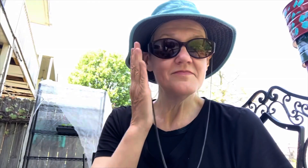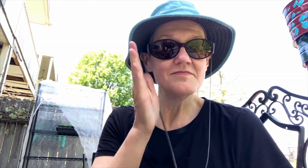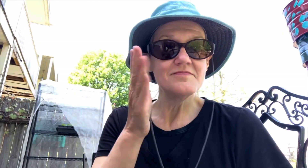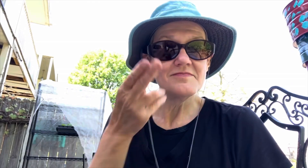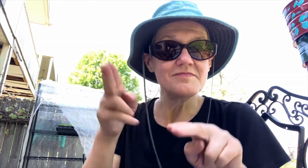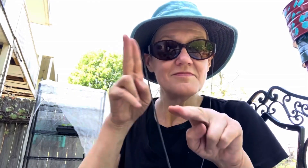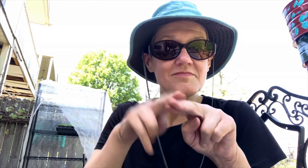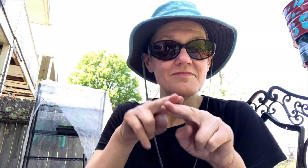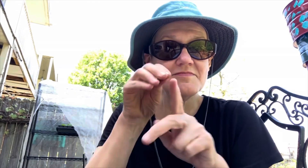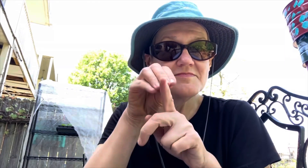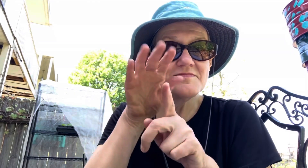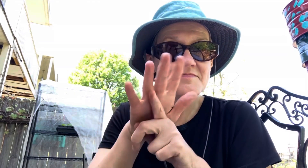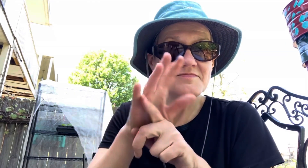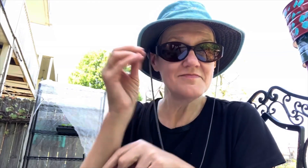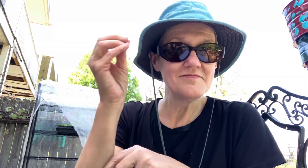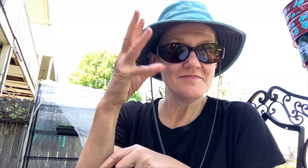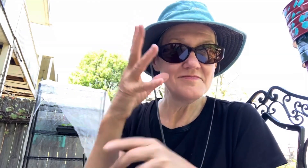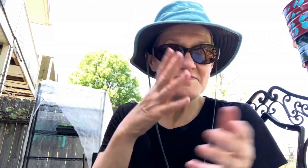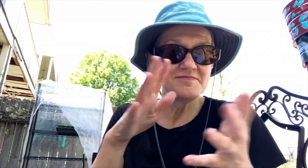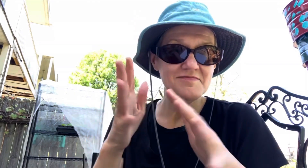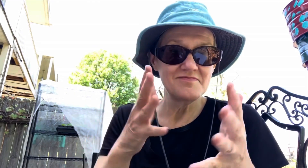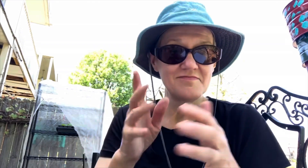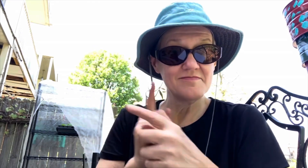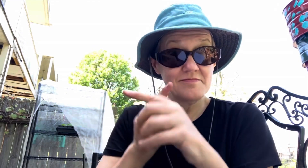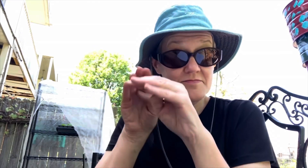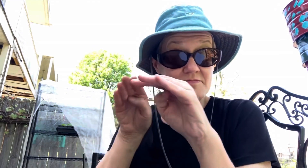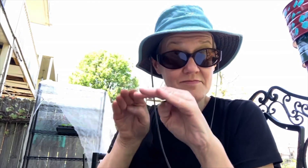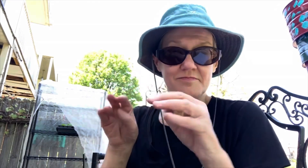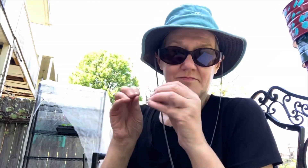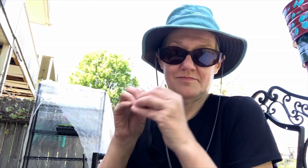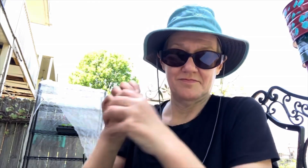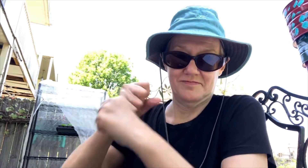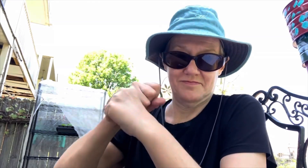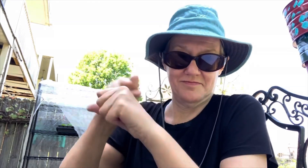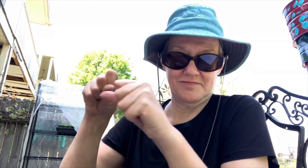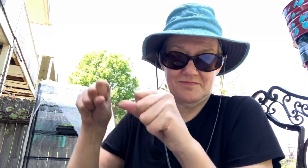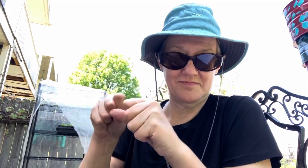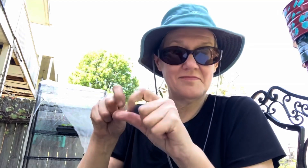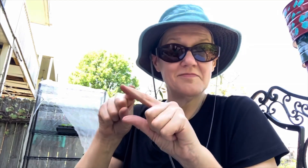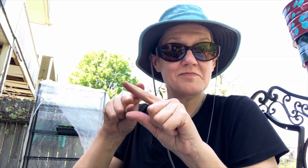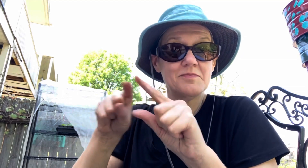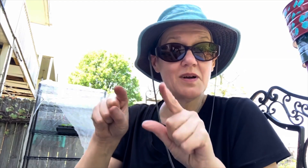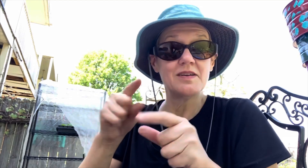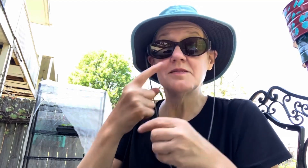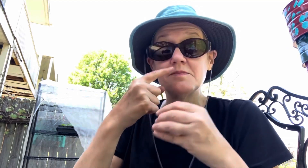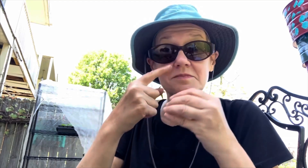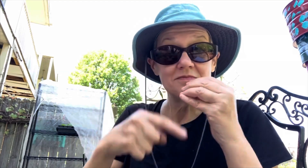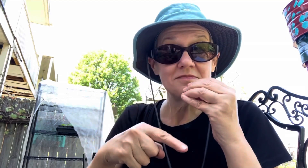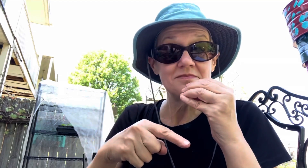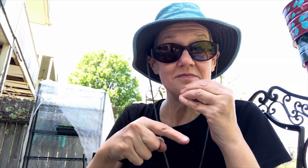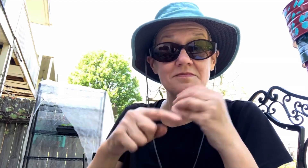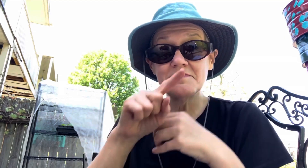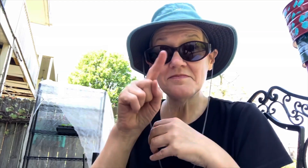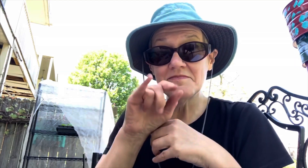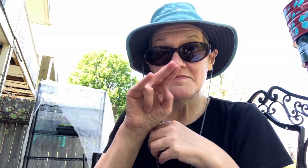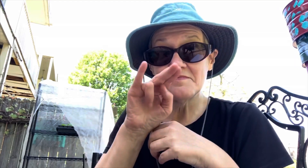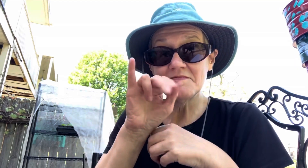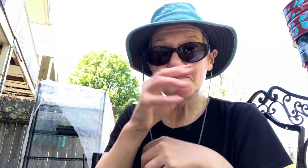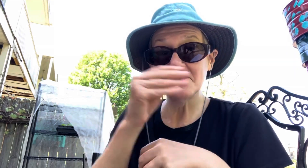Every day I'm going to increase the sun exposure and the exposure to the wind. Right now, the